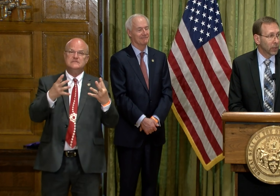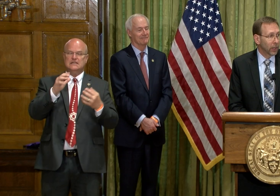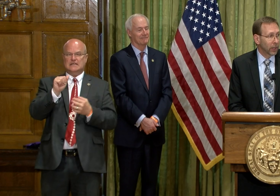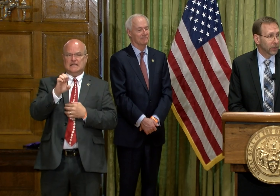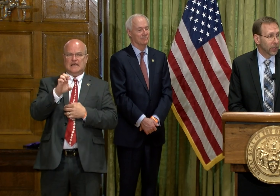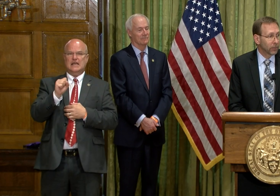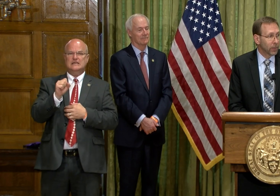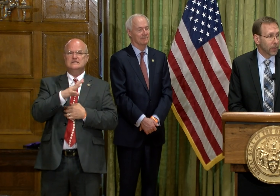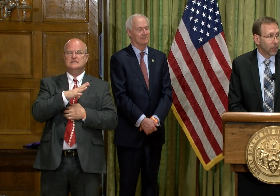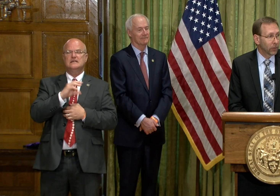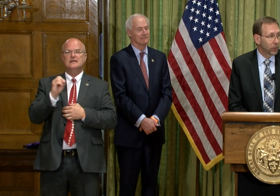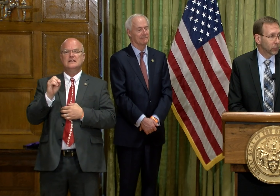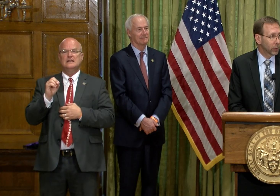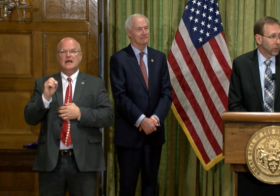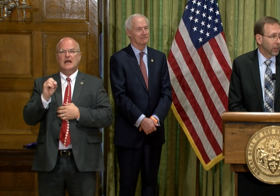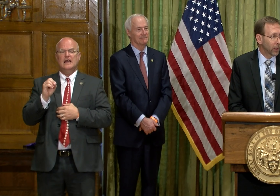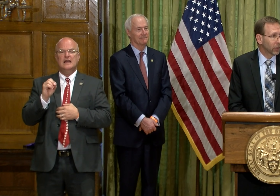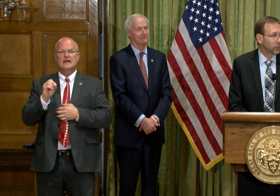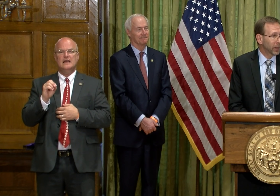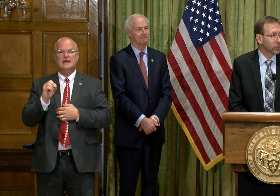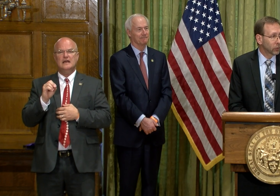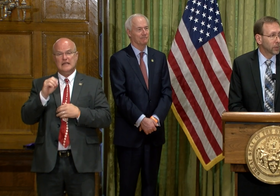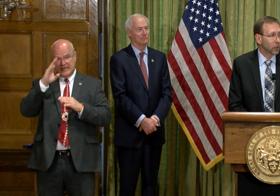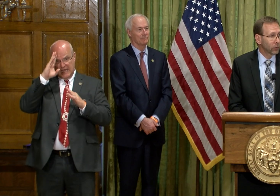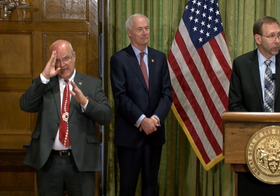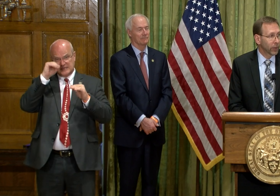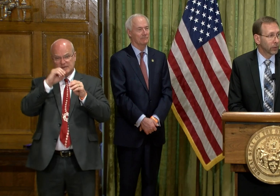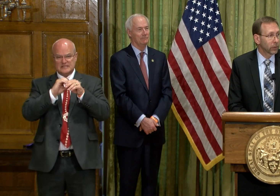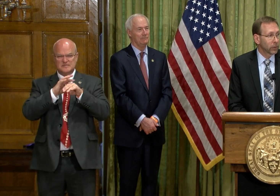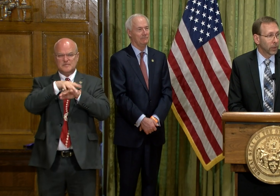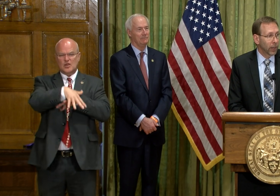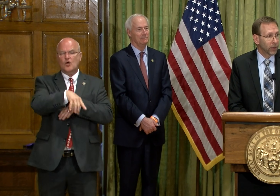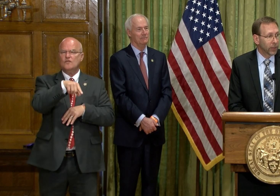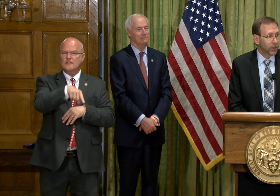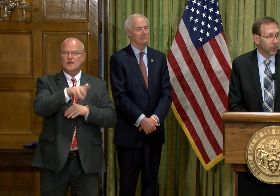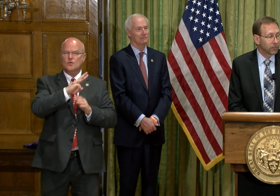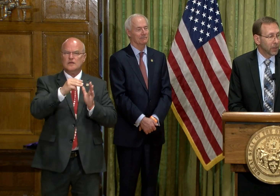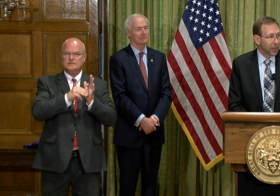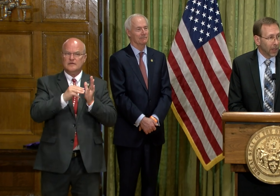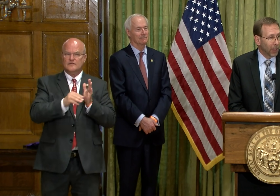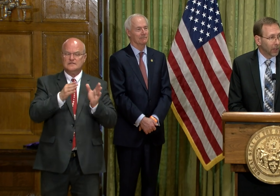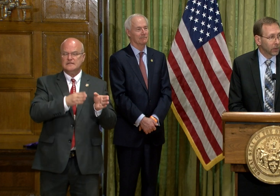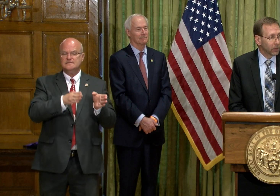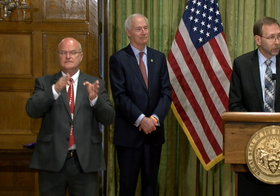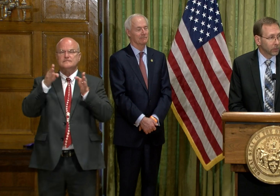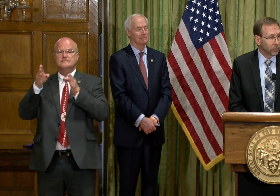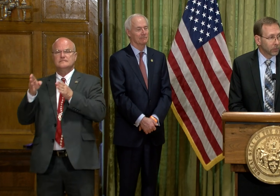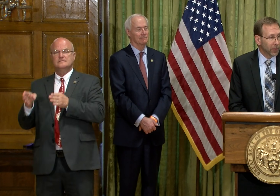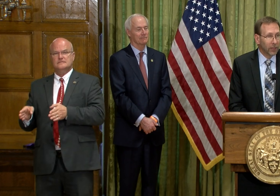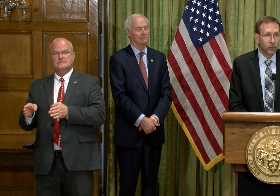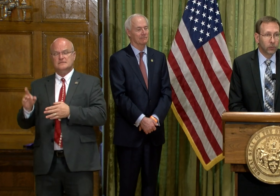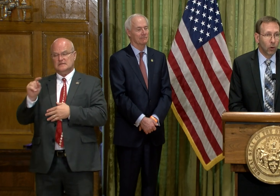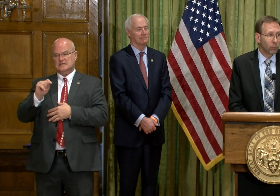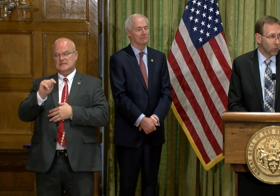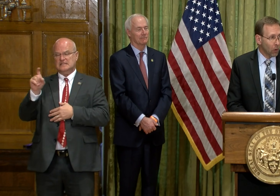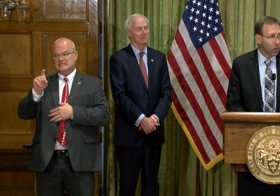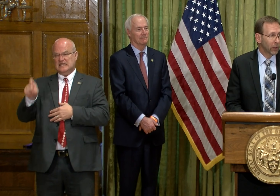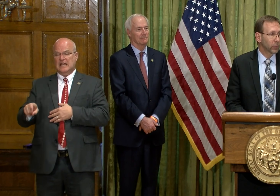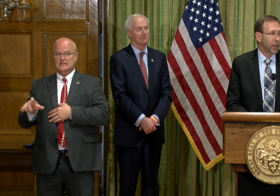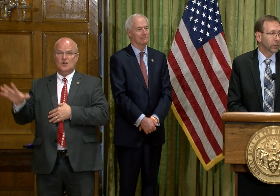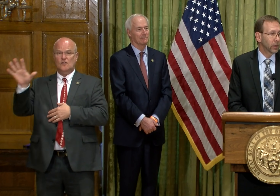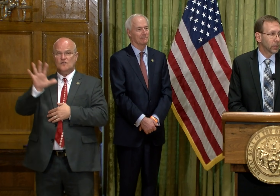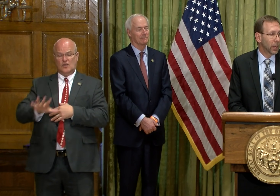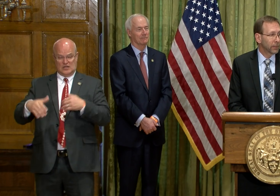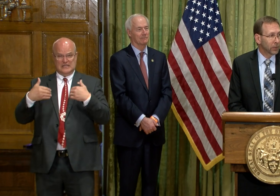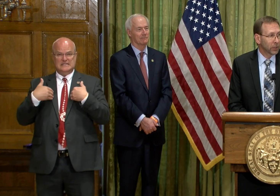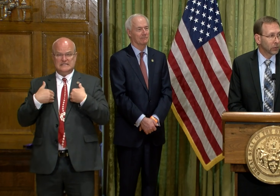cases, and there's a expected spillover there, and then Texas overall